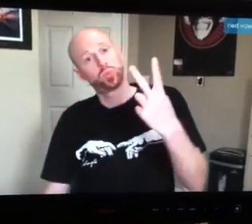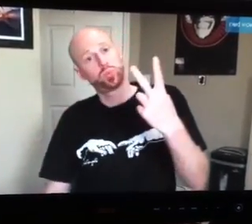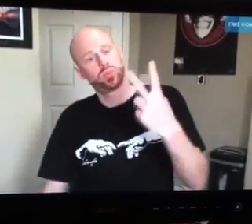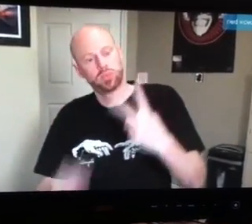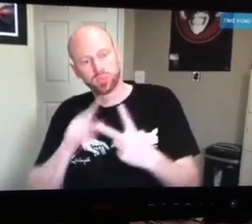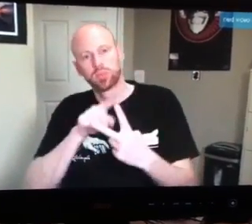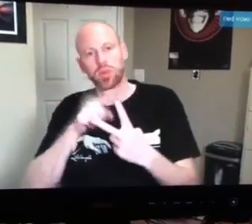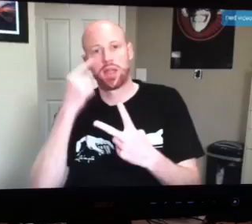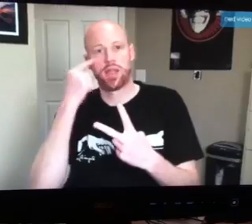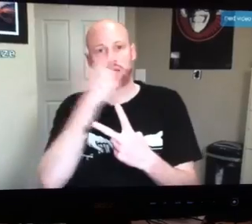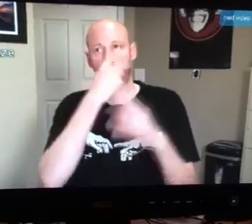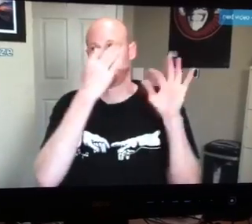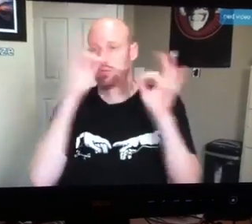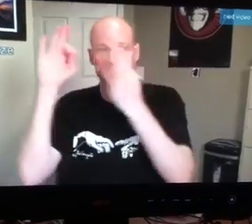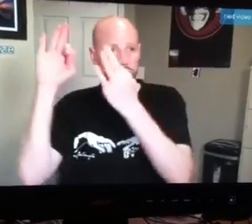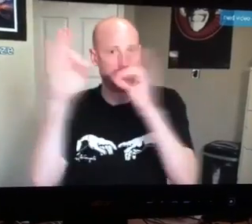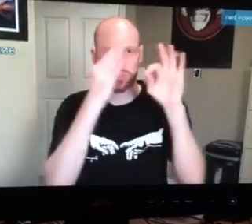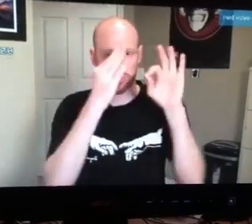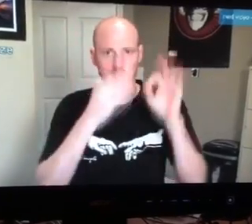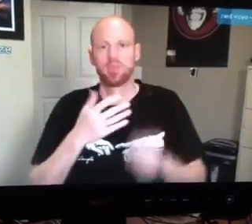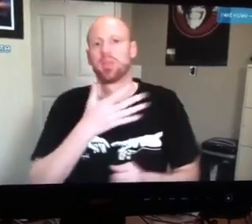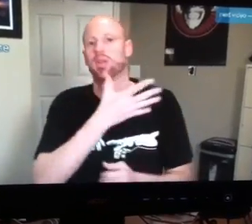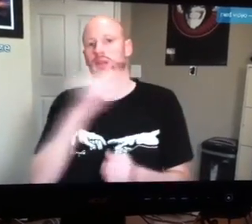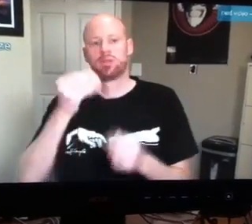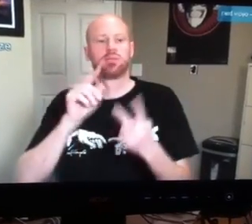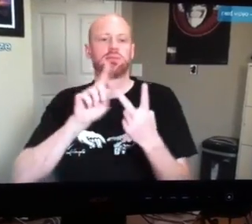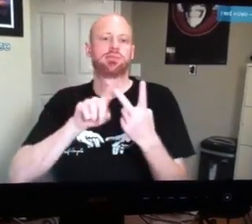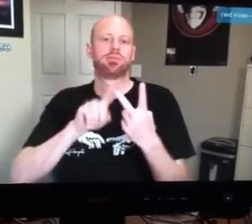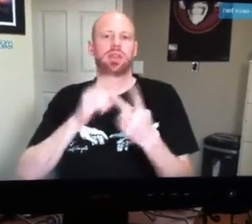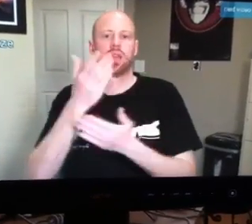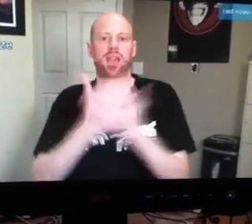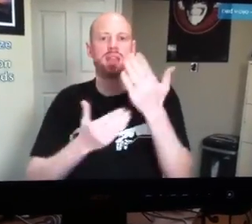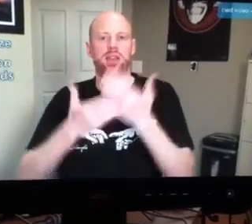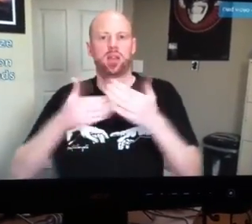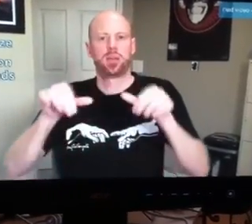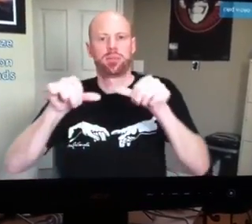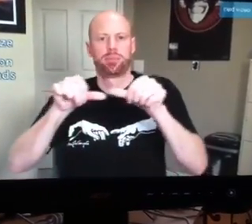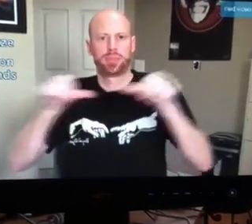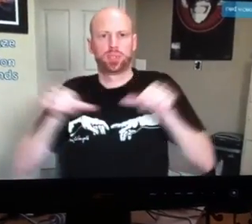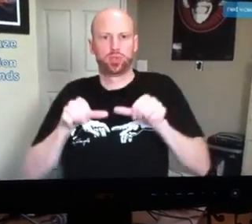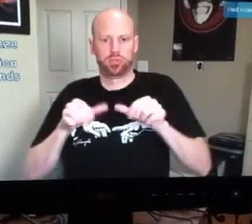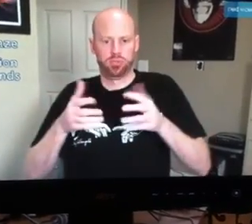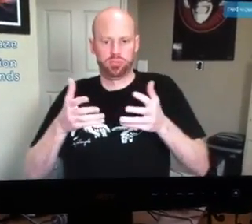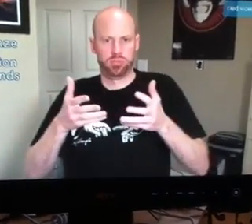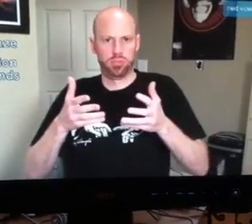turn? Was it your turn? So one of the major things is eye gaze, and the other thing is hand positioning.